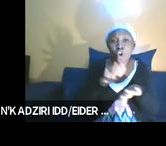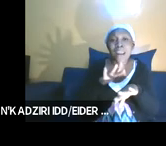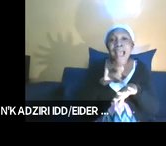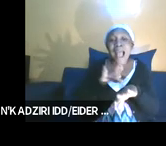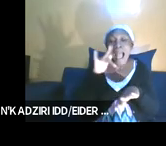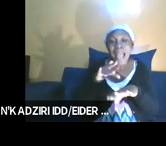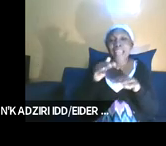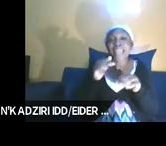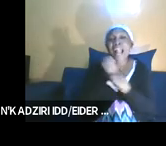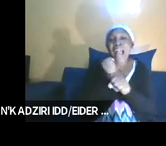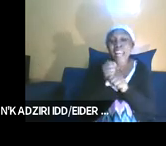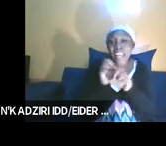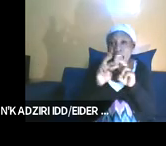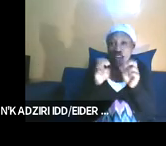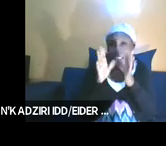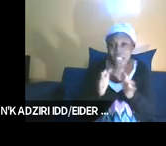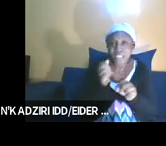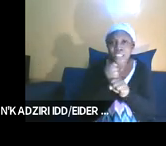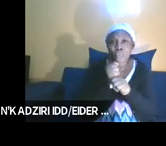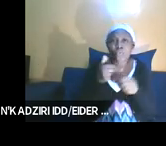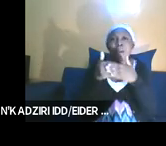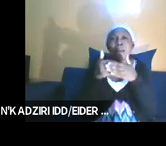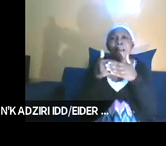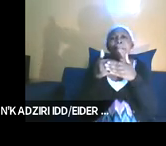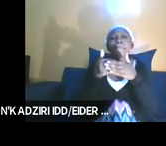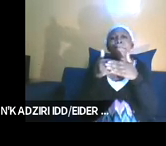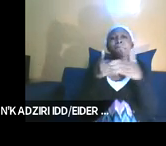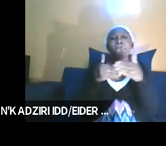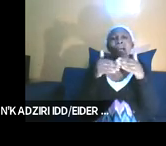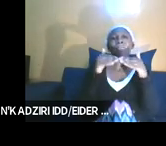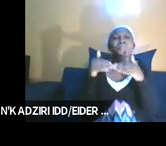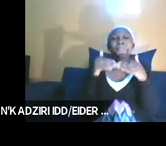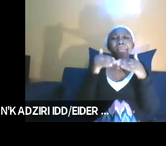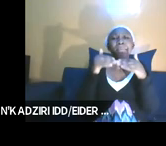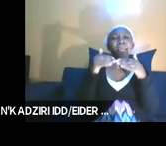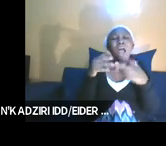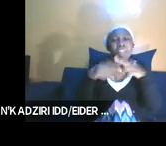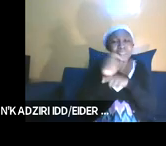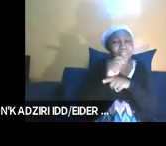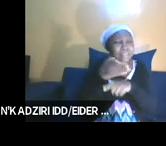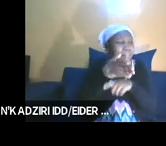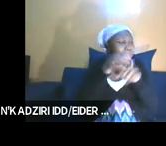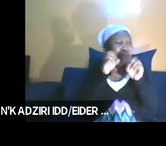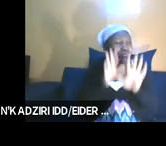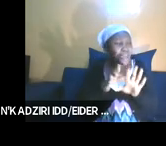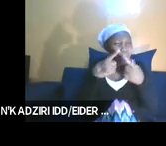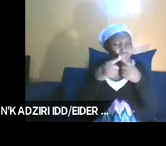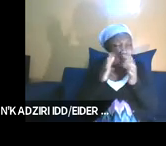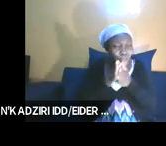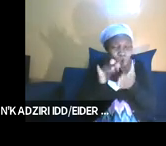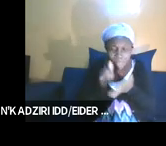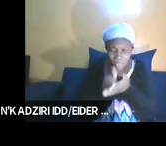review, but then nobody haven't provided any training. So a pre-review, and also in partnership with these